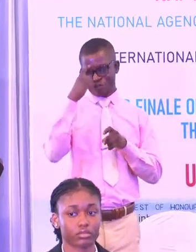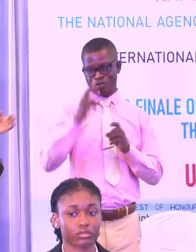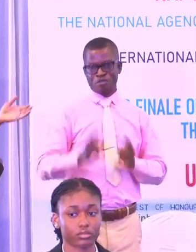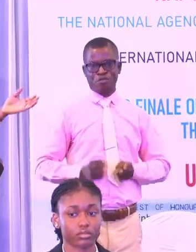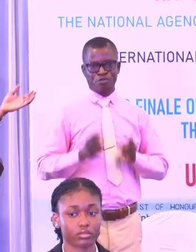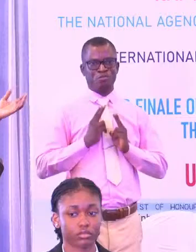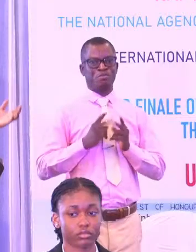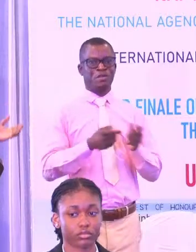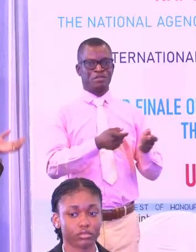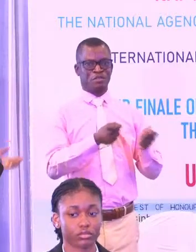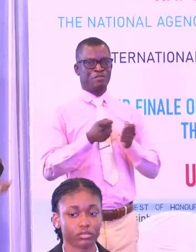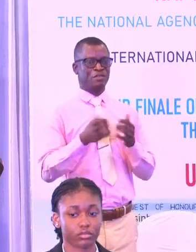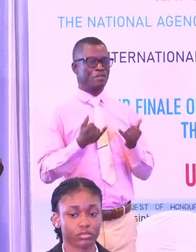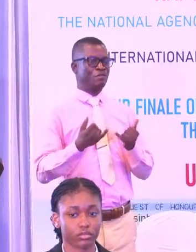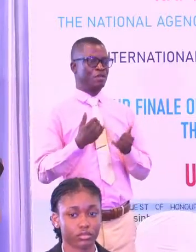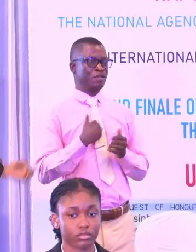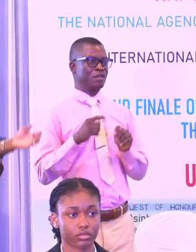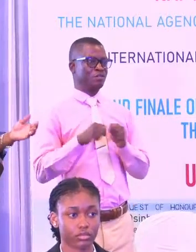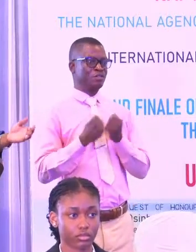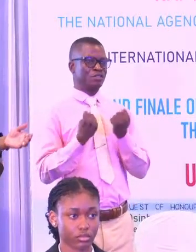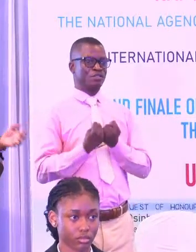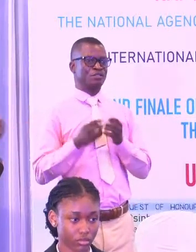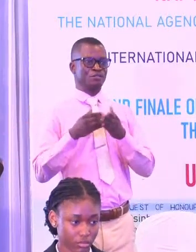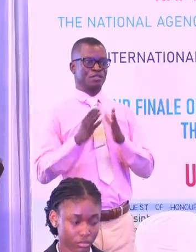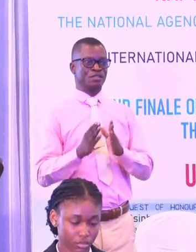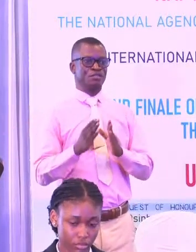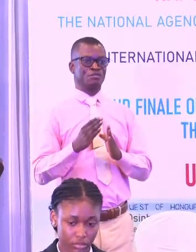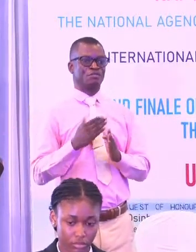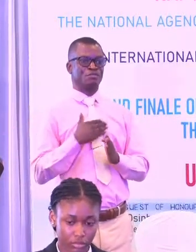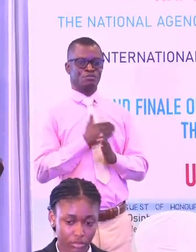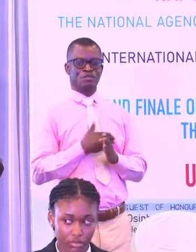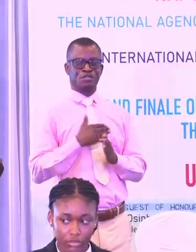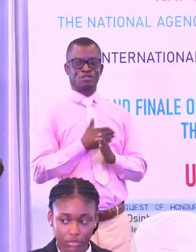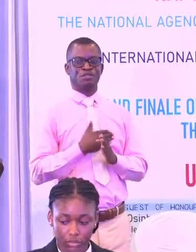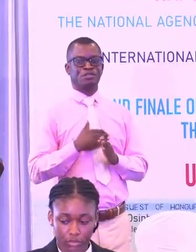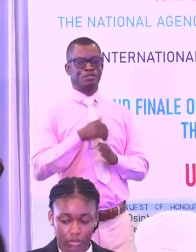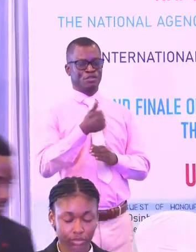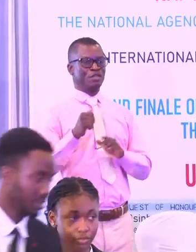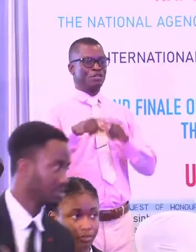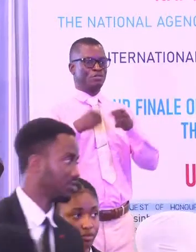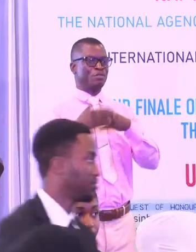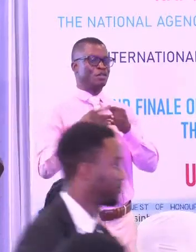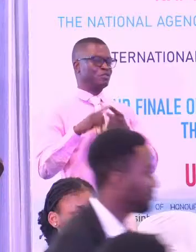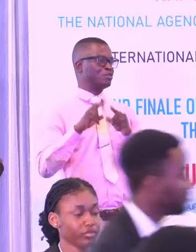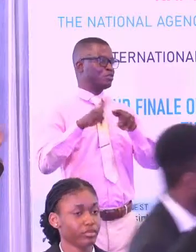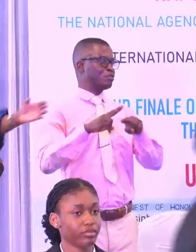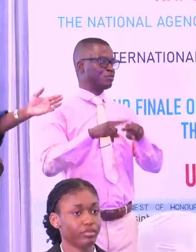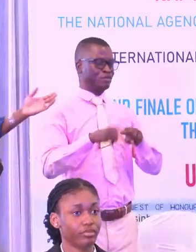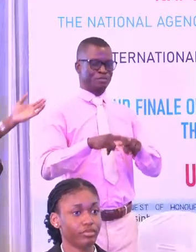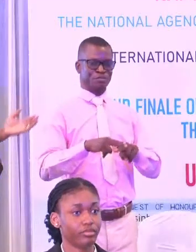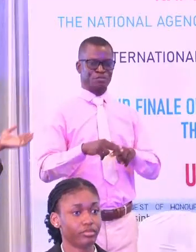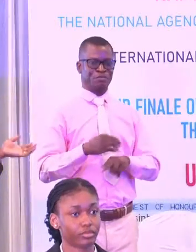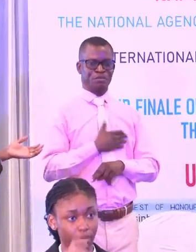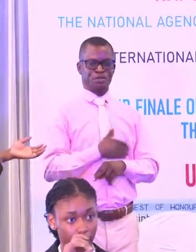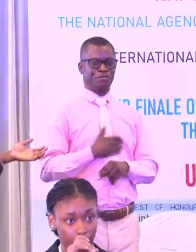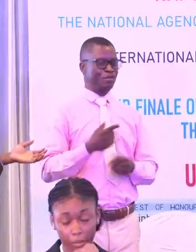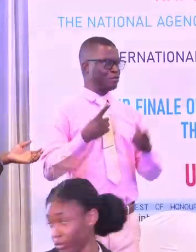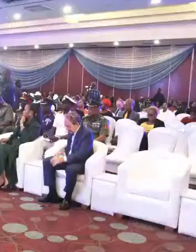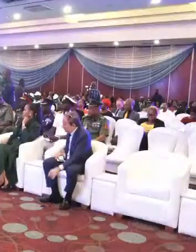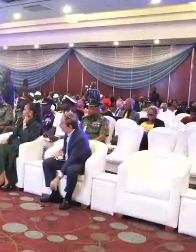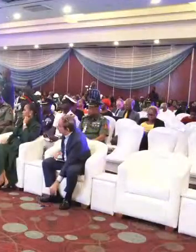trafficking or should be used. So we'll have the team leads. Please, the rest of you, please go back to your seats. Put your hands together for them, please. Can you come up to the